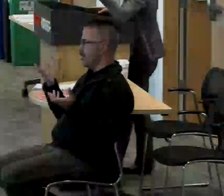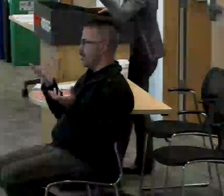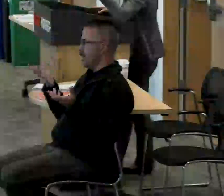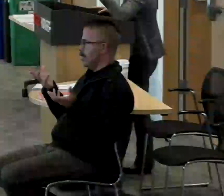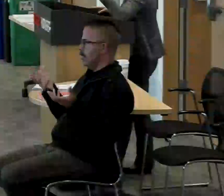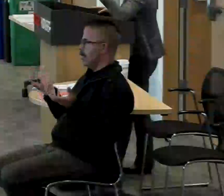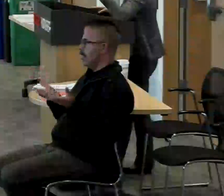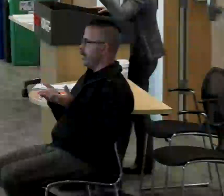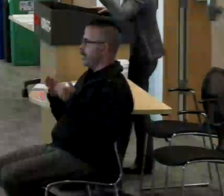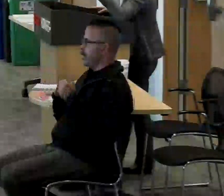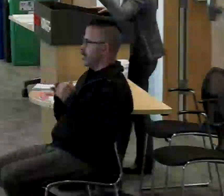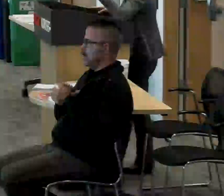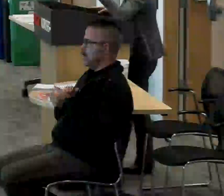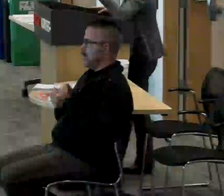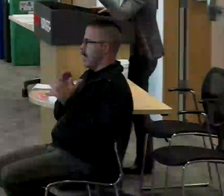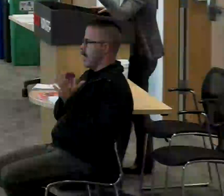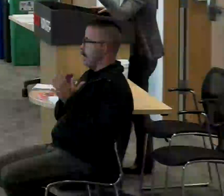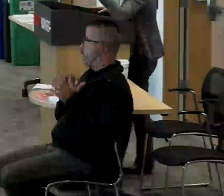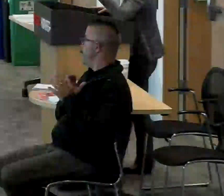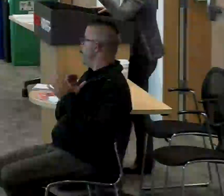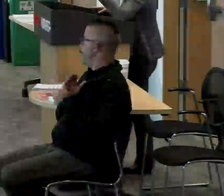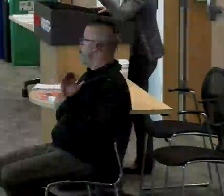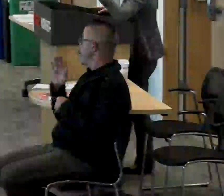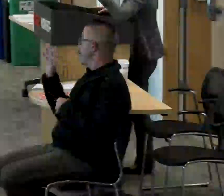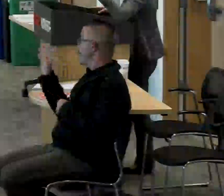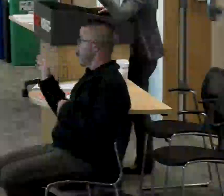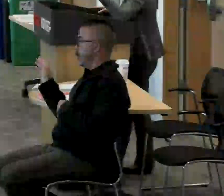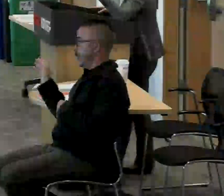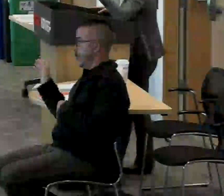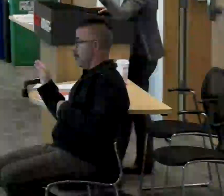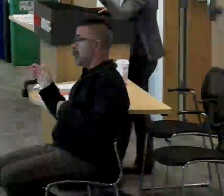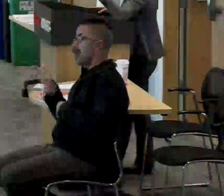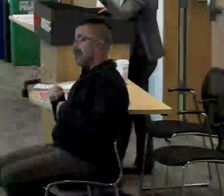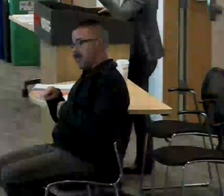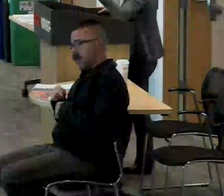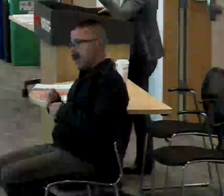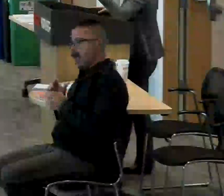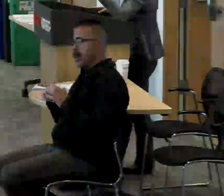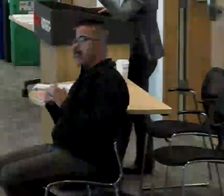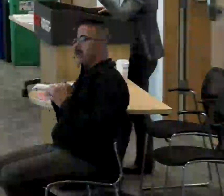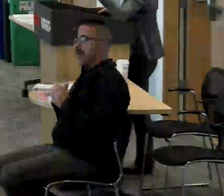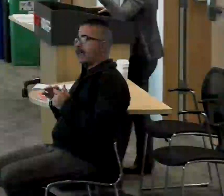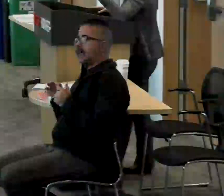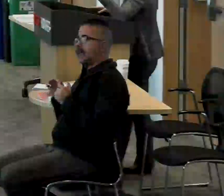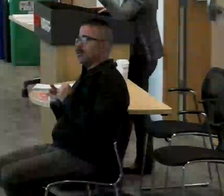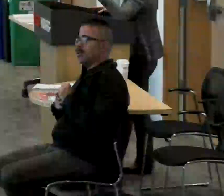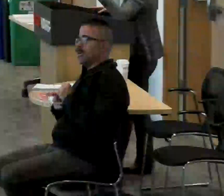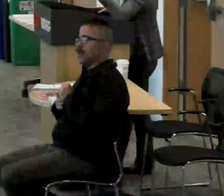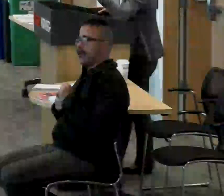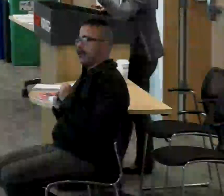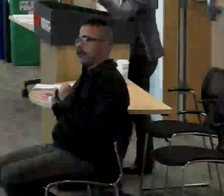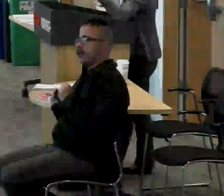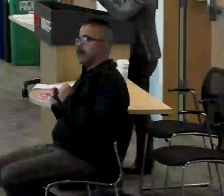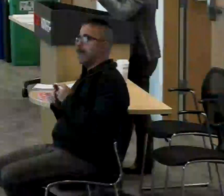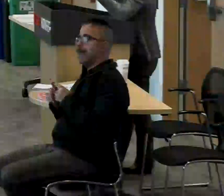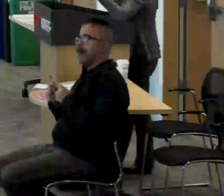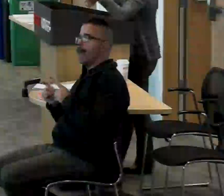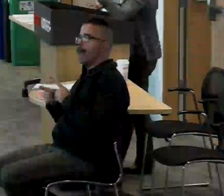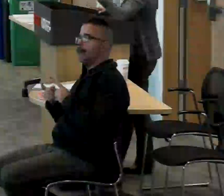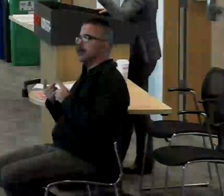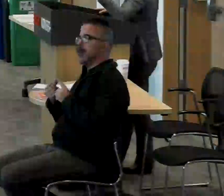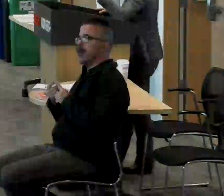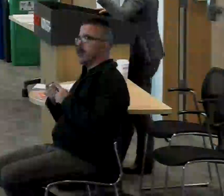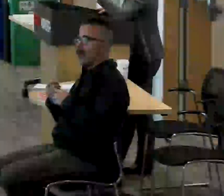They allow you to have a special savings outside. Correct. As long as it's work, it comes from work related. From